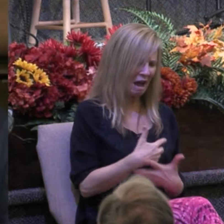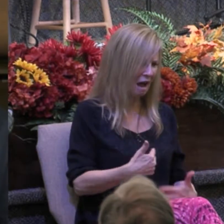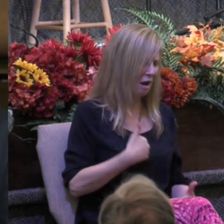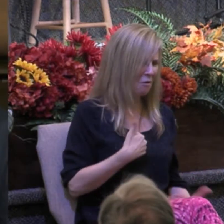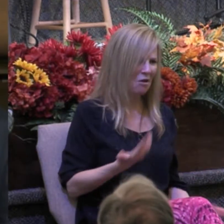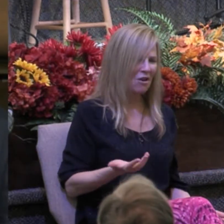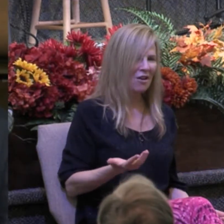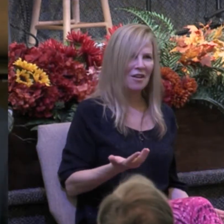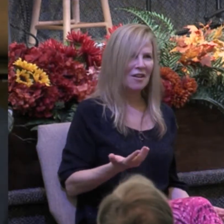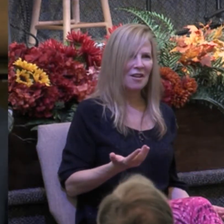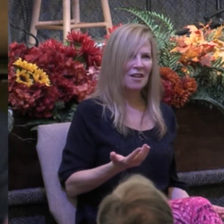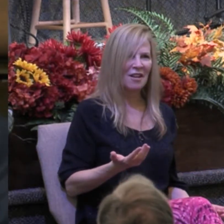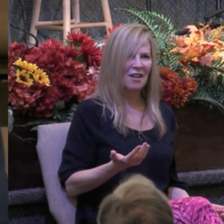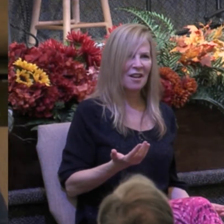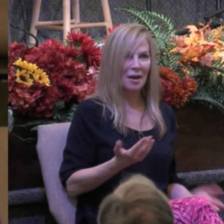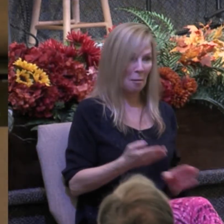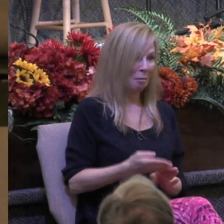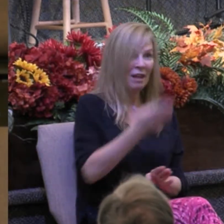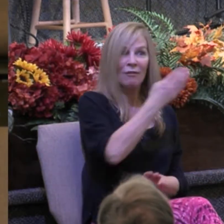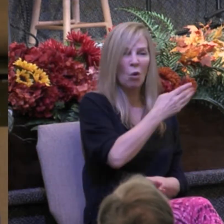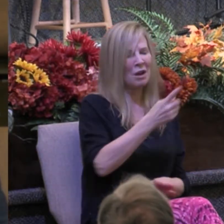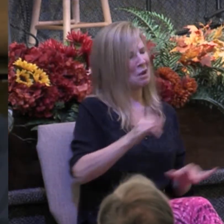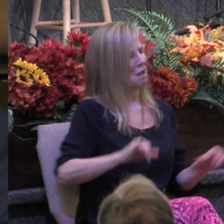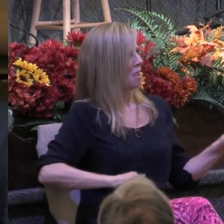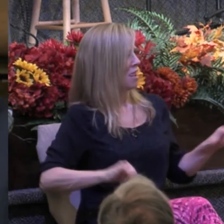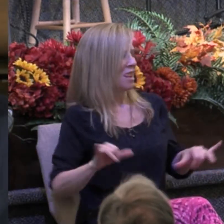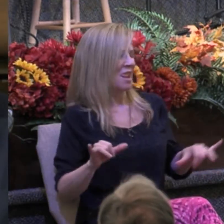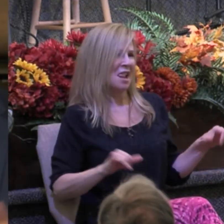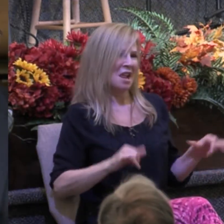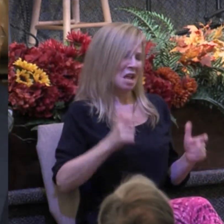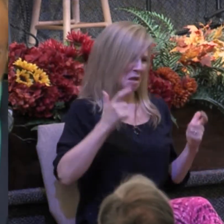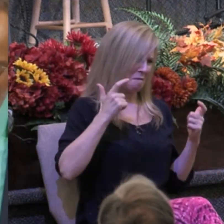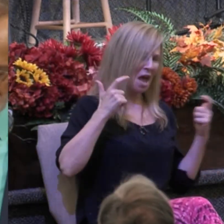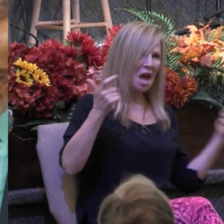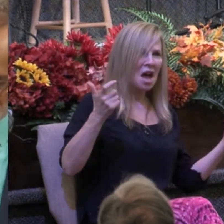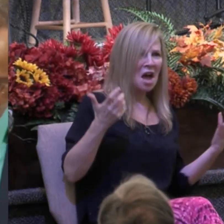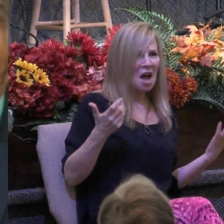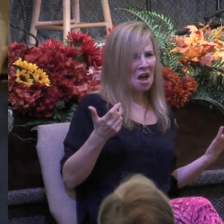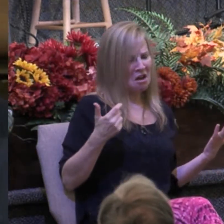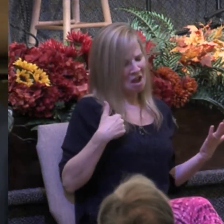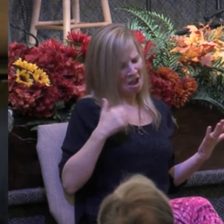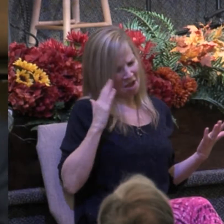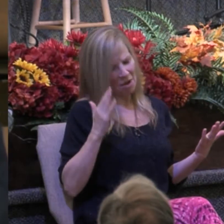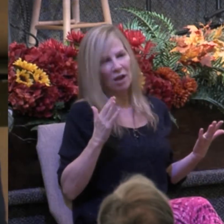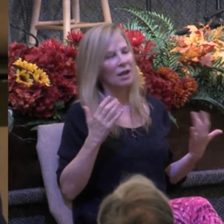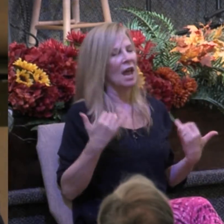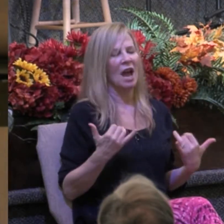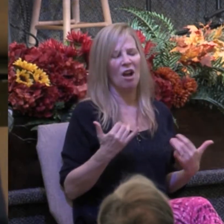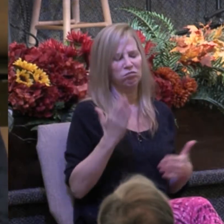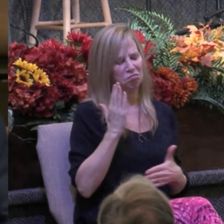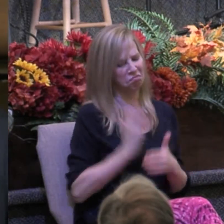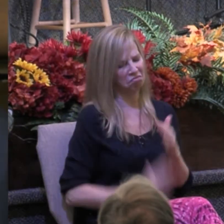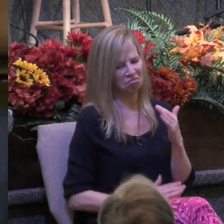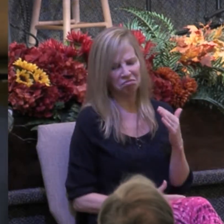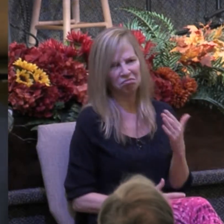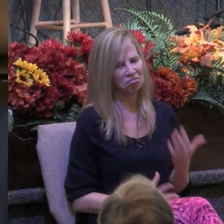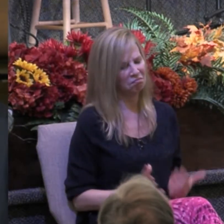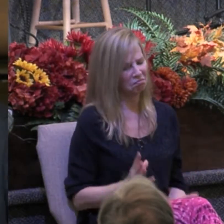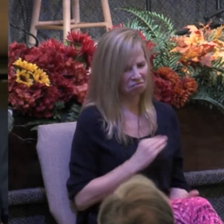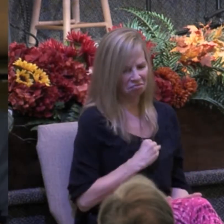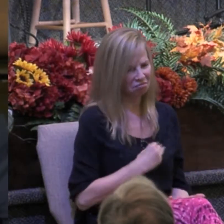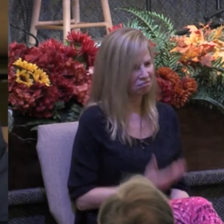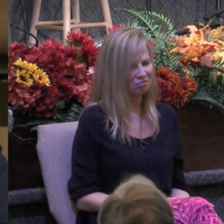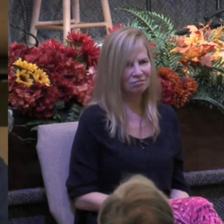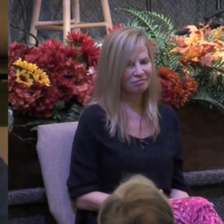was. Just a few hours earlier, he had spoken with such bravado. But now the real truth about him was